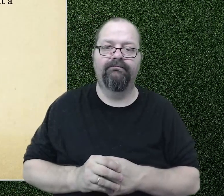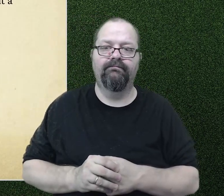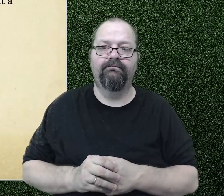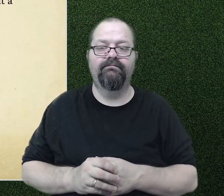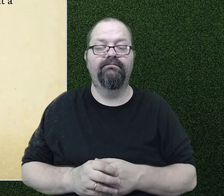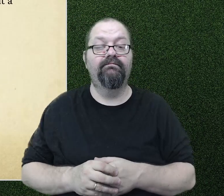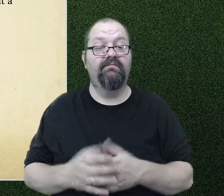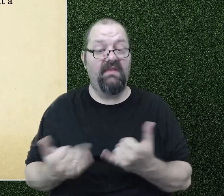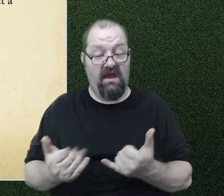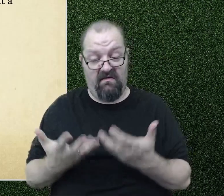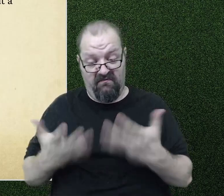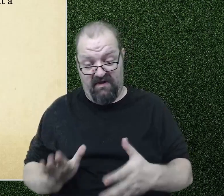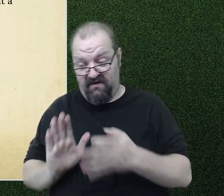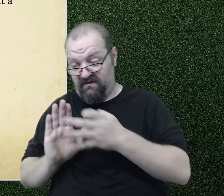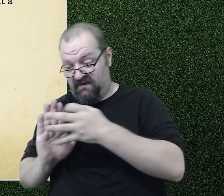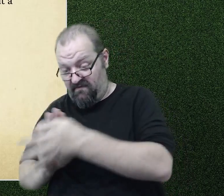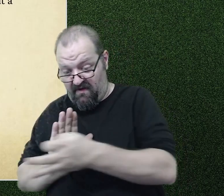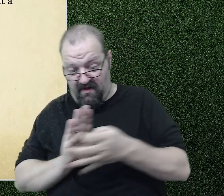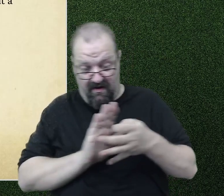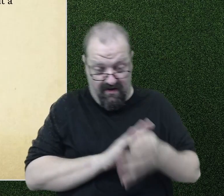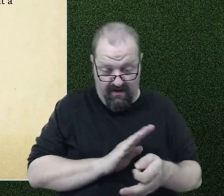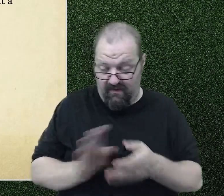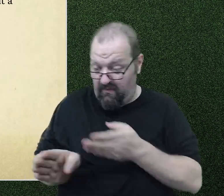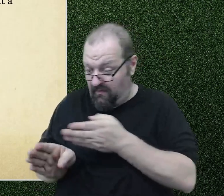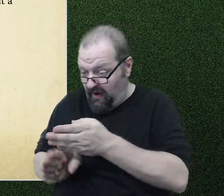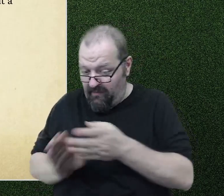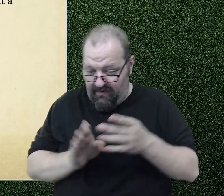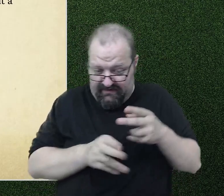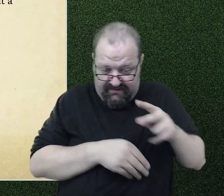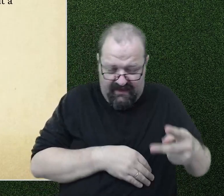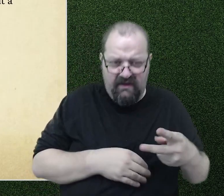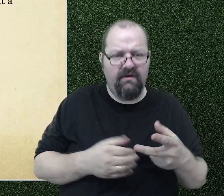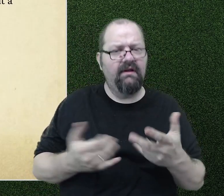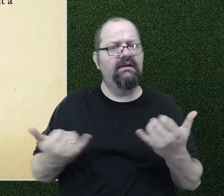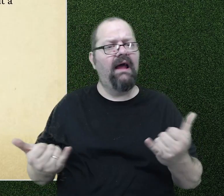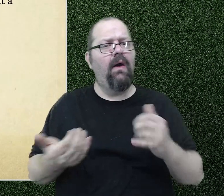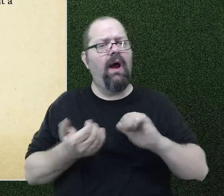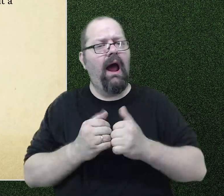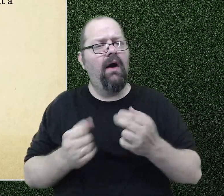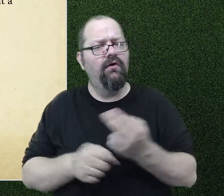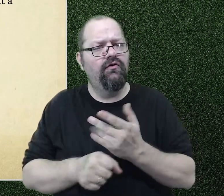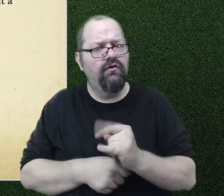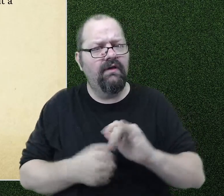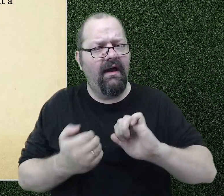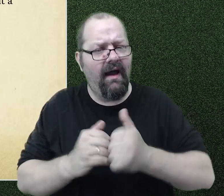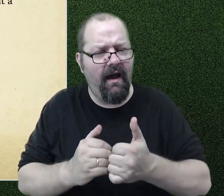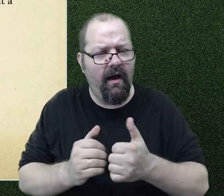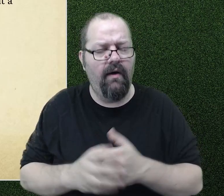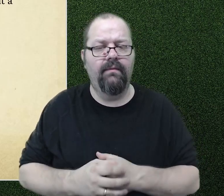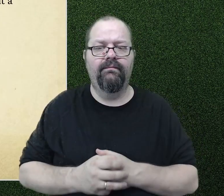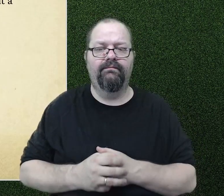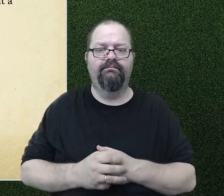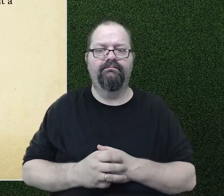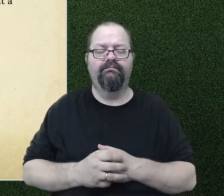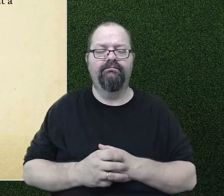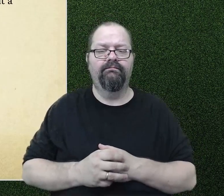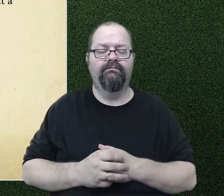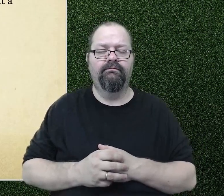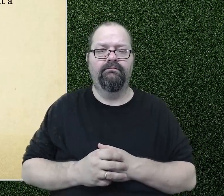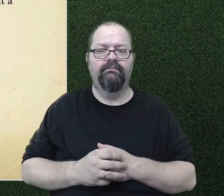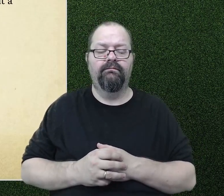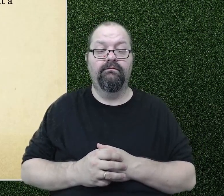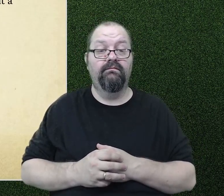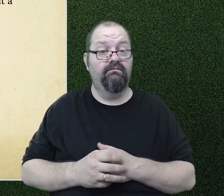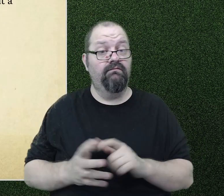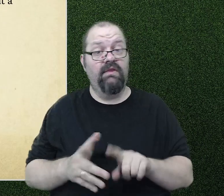Now that we've defined primary and secondary sources, how do you use primary and secondary sources in your writing?